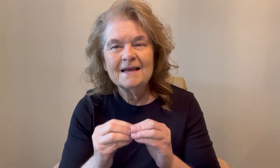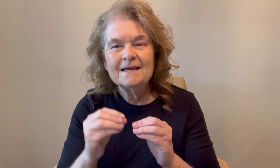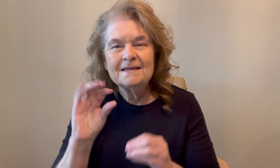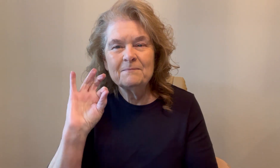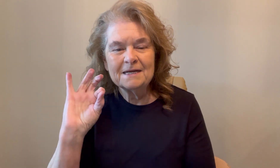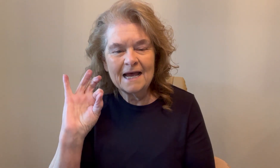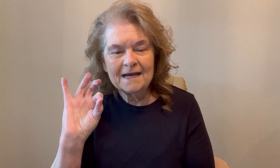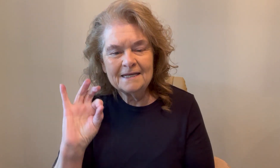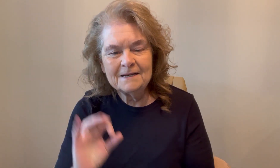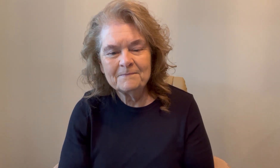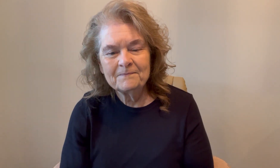Number 9,